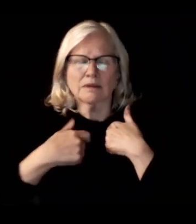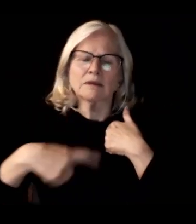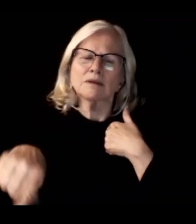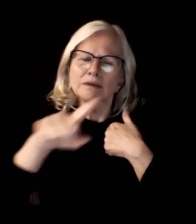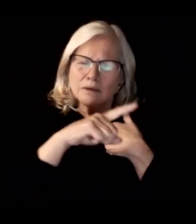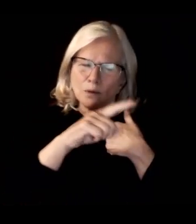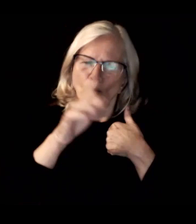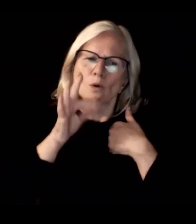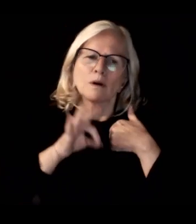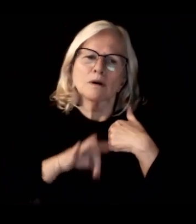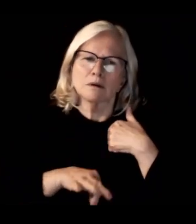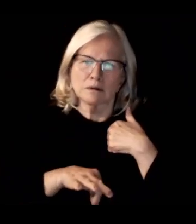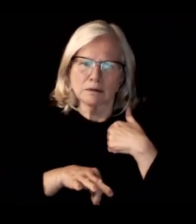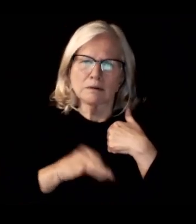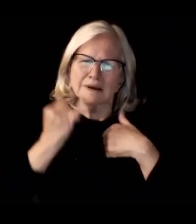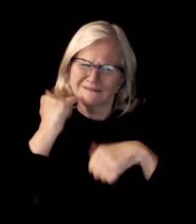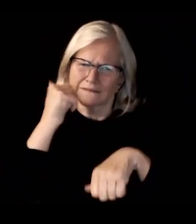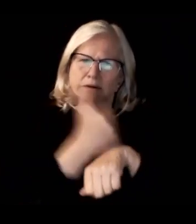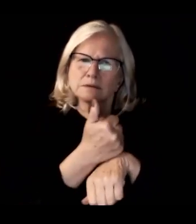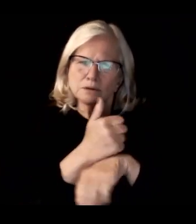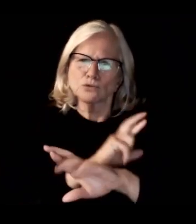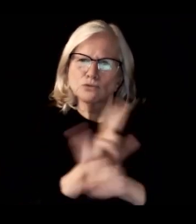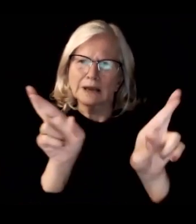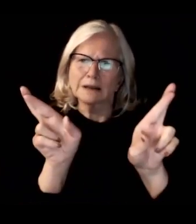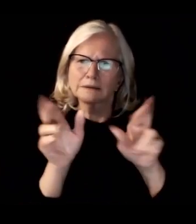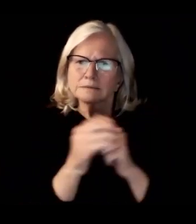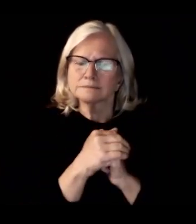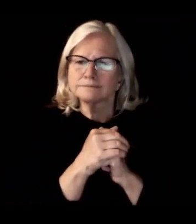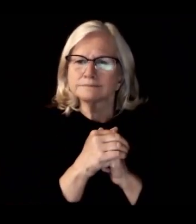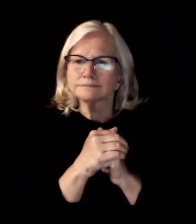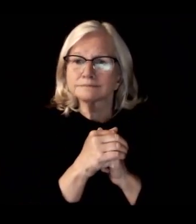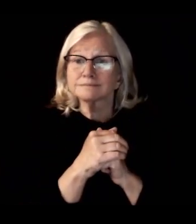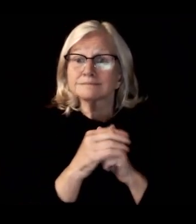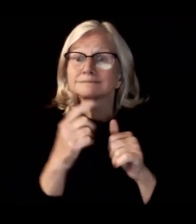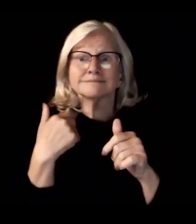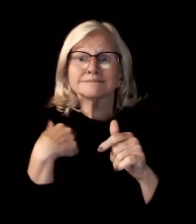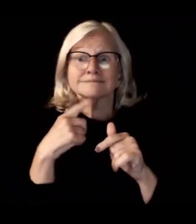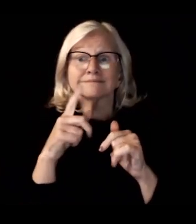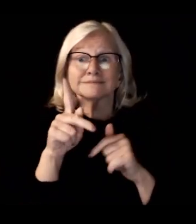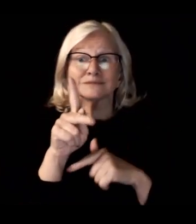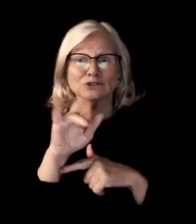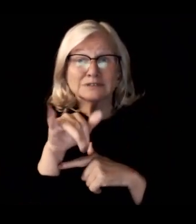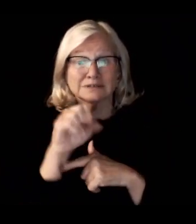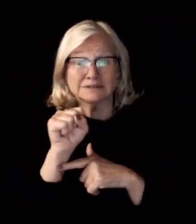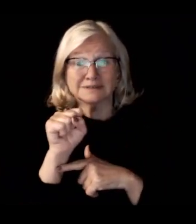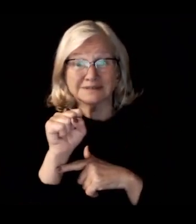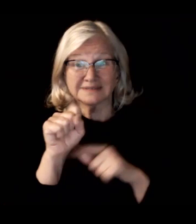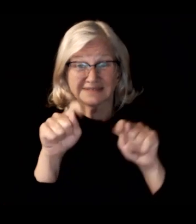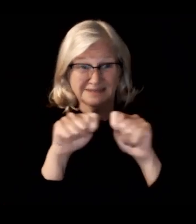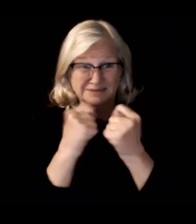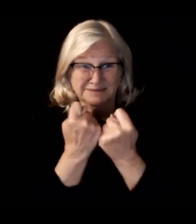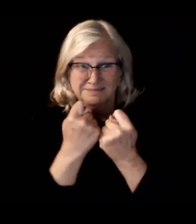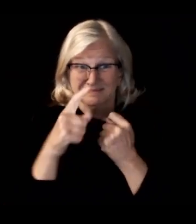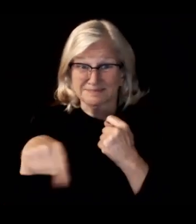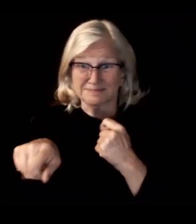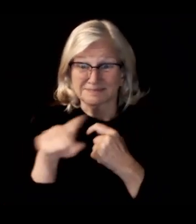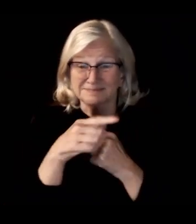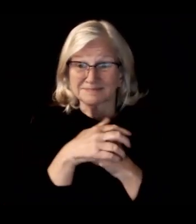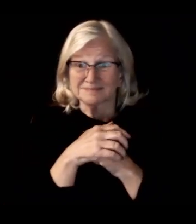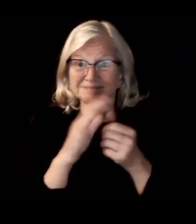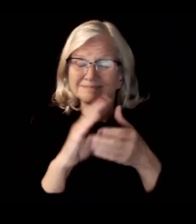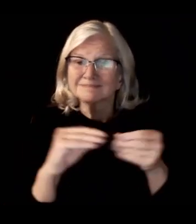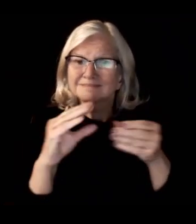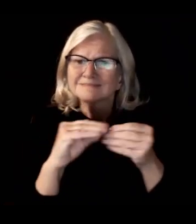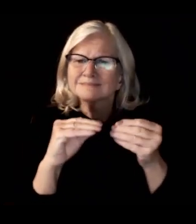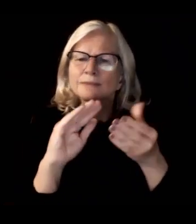visits. And one last point I'd like to make, Chris and her team have talked a lot about the community transmission and their